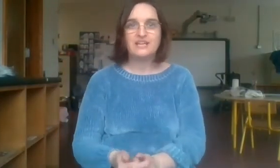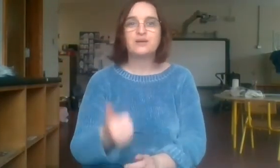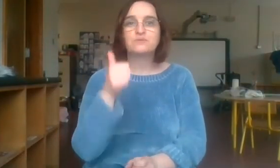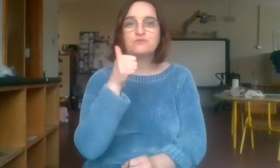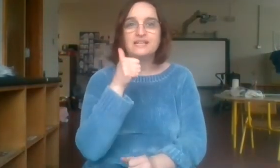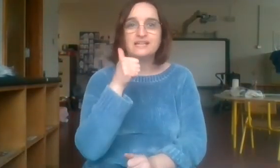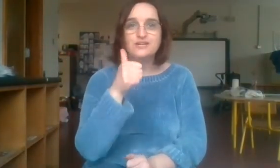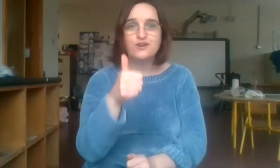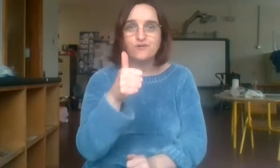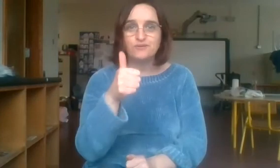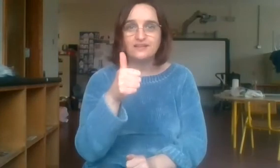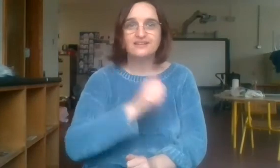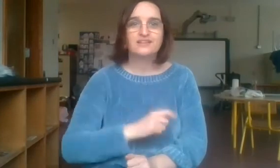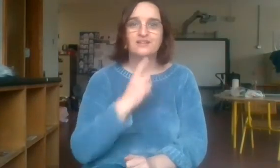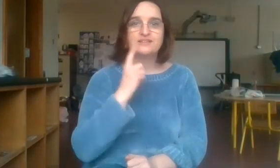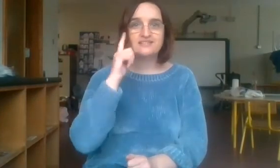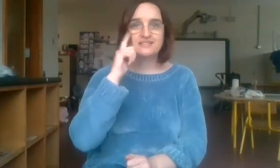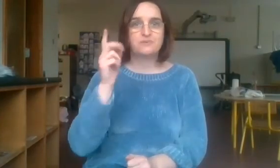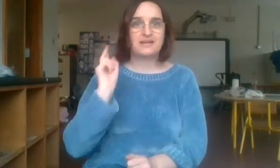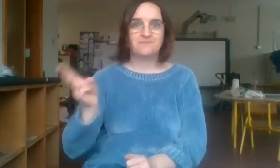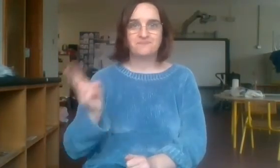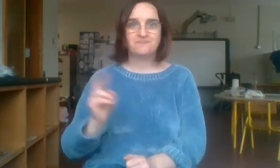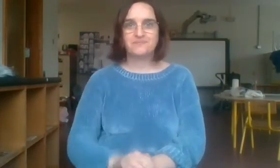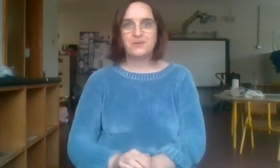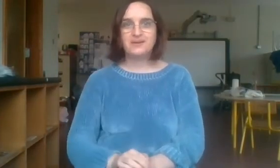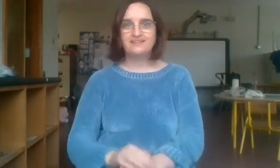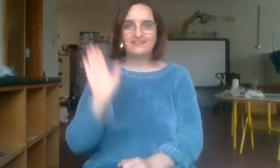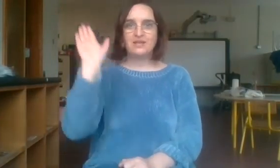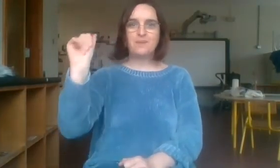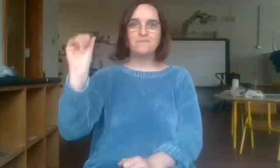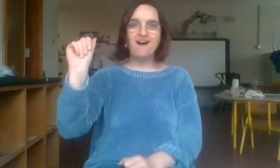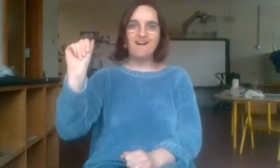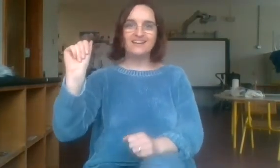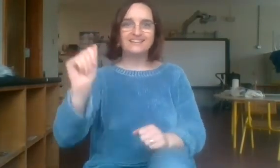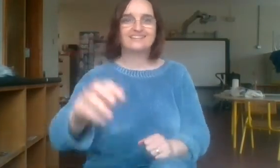It was really lovely to see you again. Okay, bye-bye.